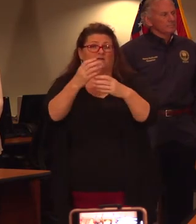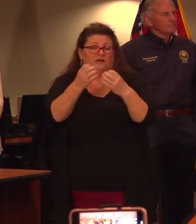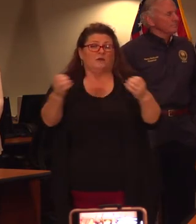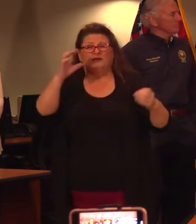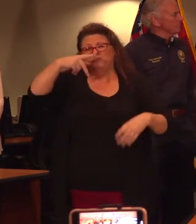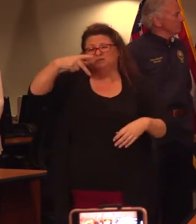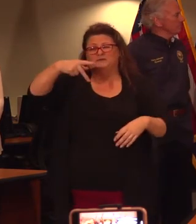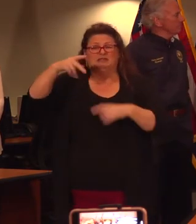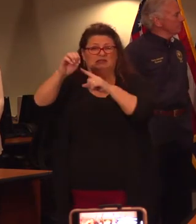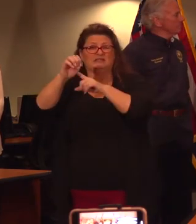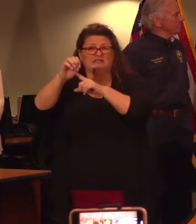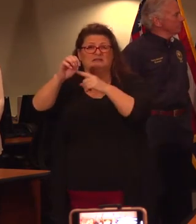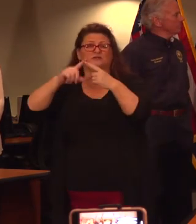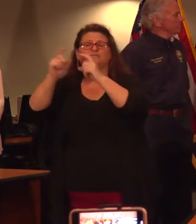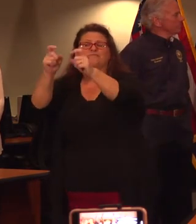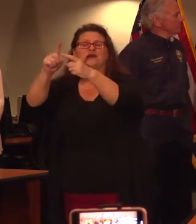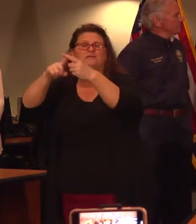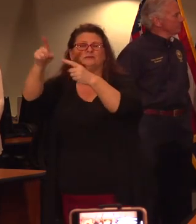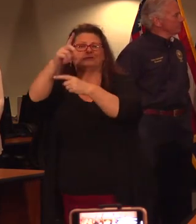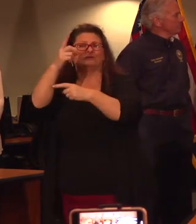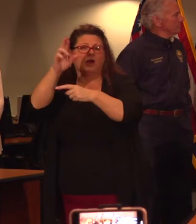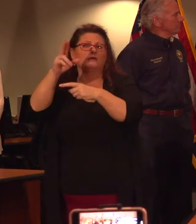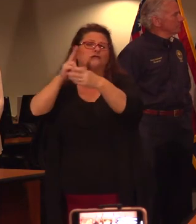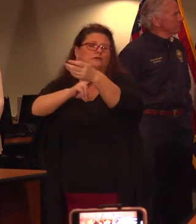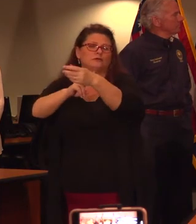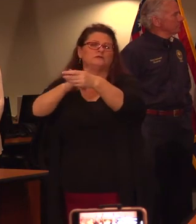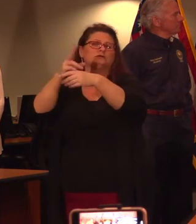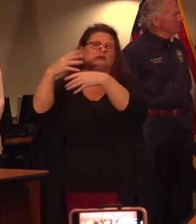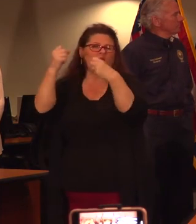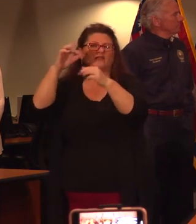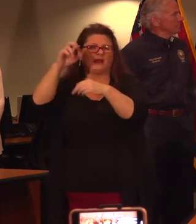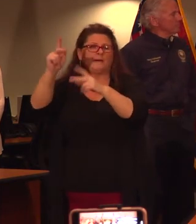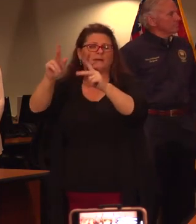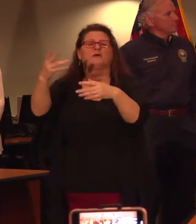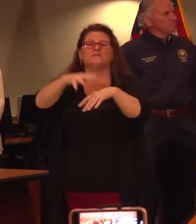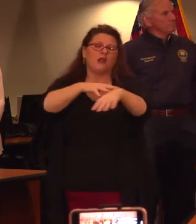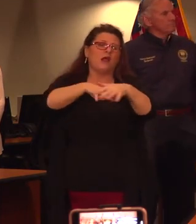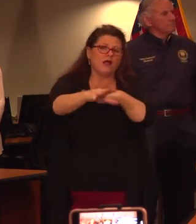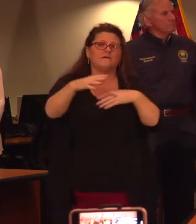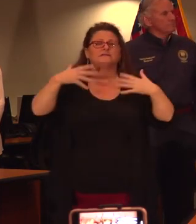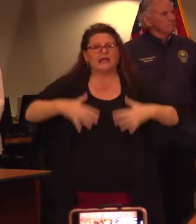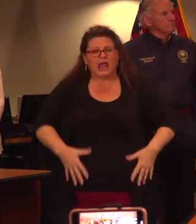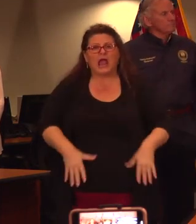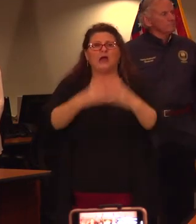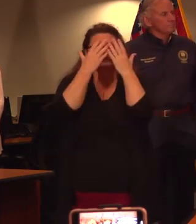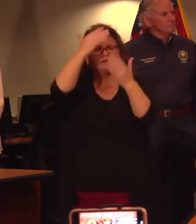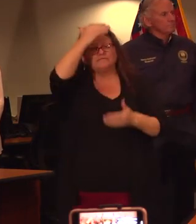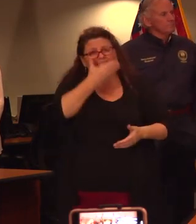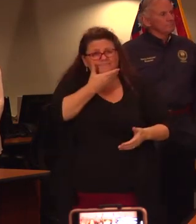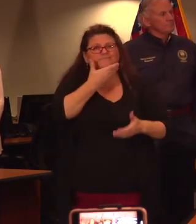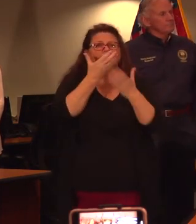to safeguard healthcare professionals and first responders, and that includes gloves, gowns, face shields,